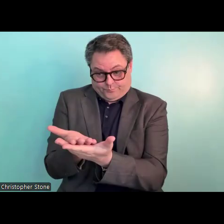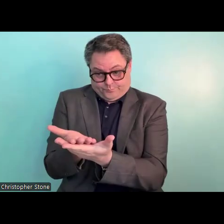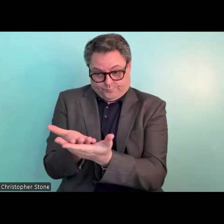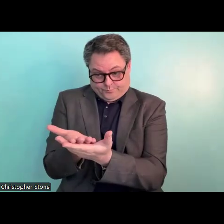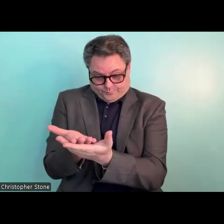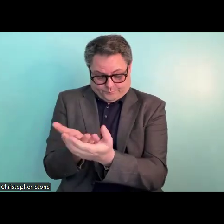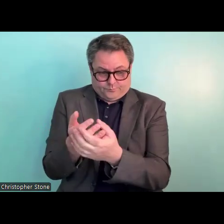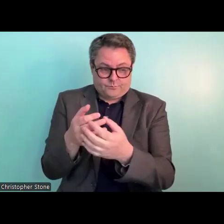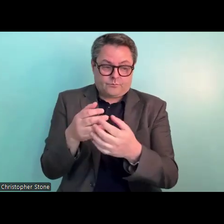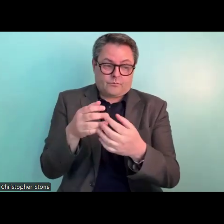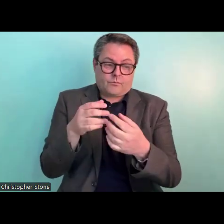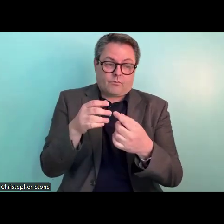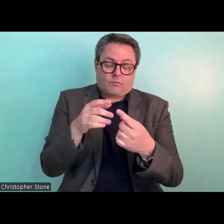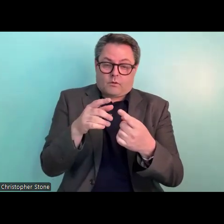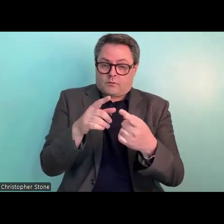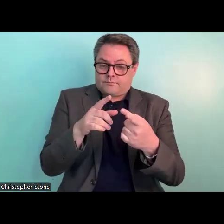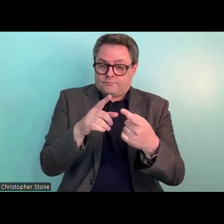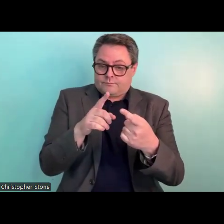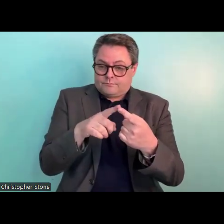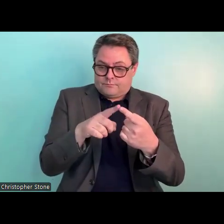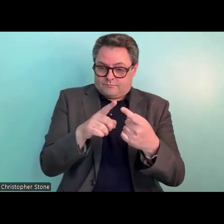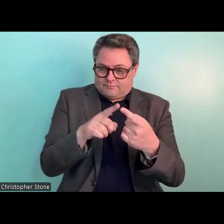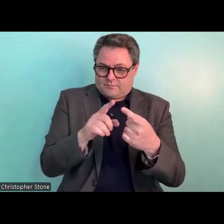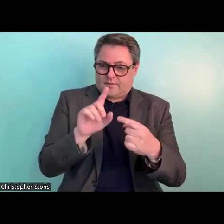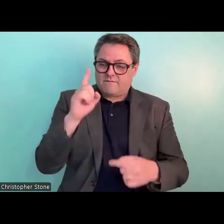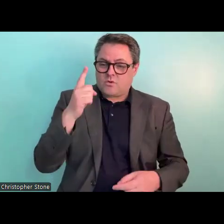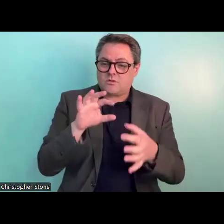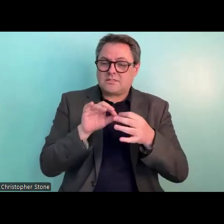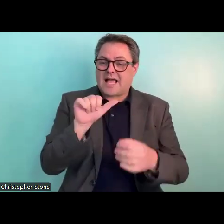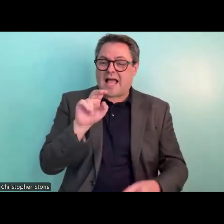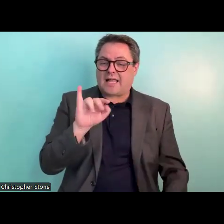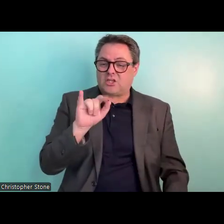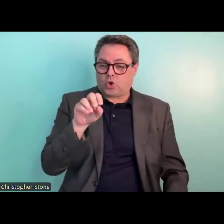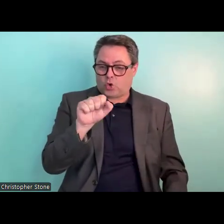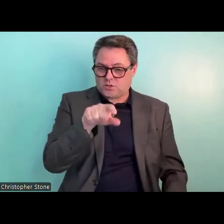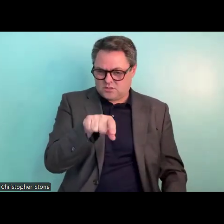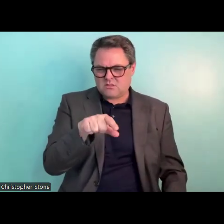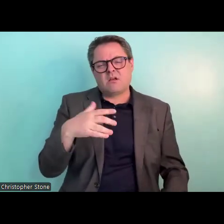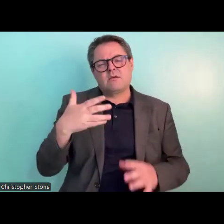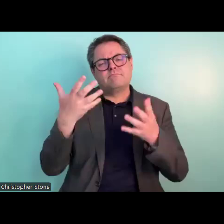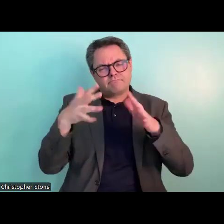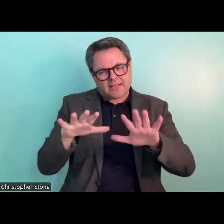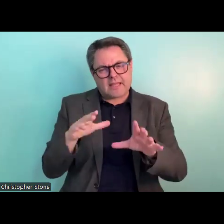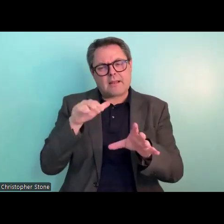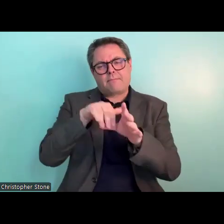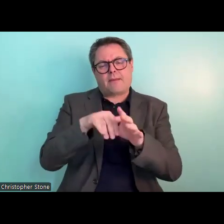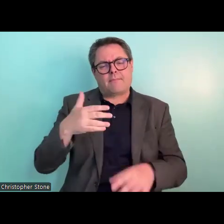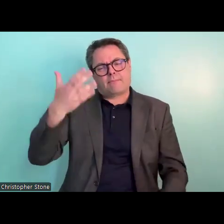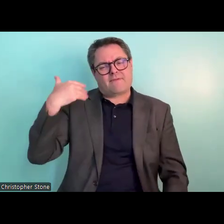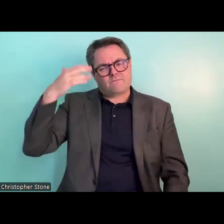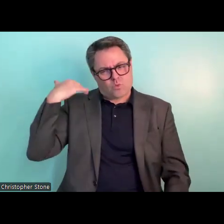So we have 2 new potential associations to join as national members. The first is